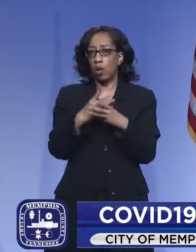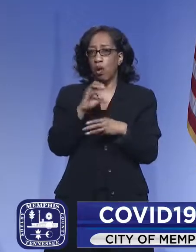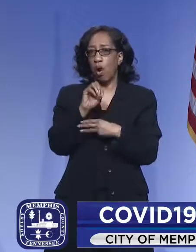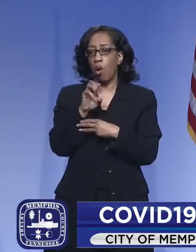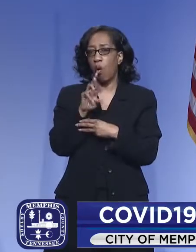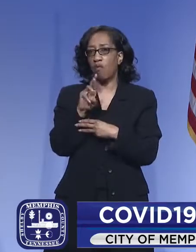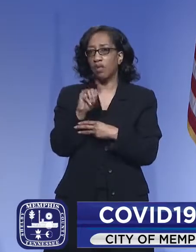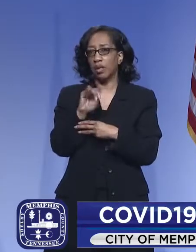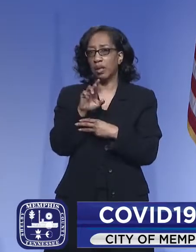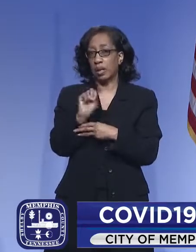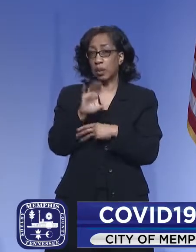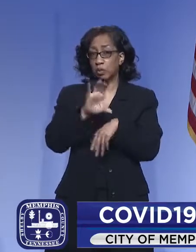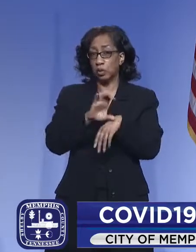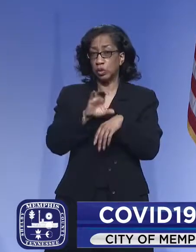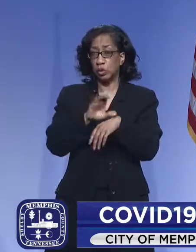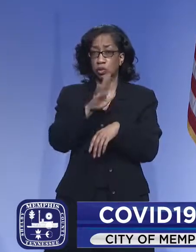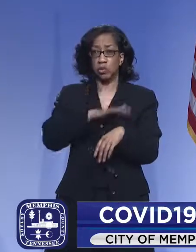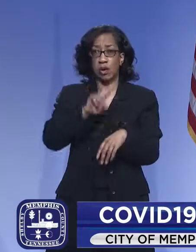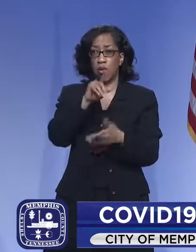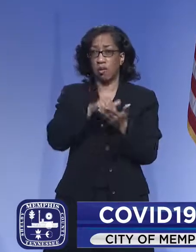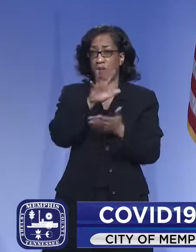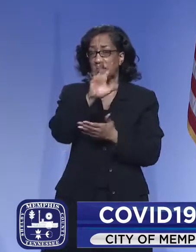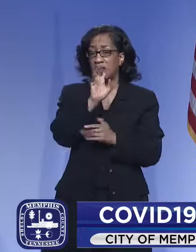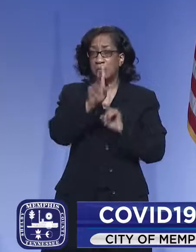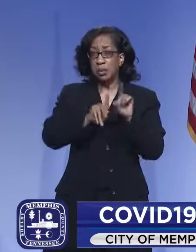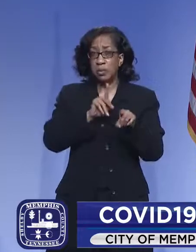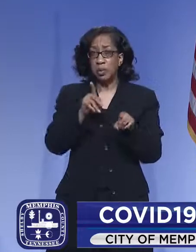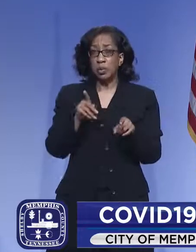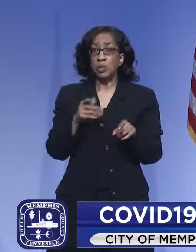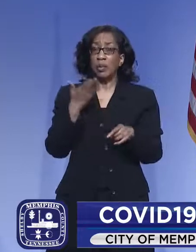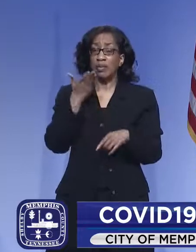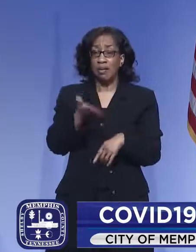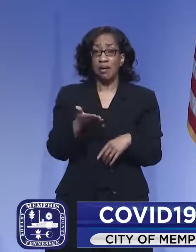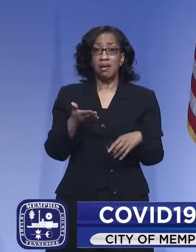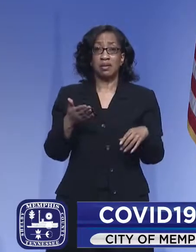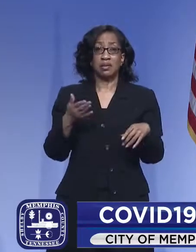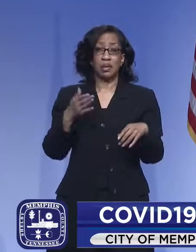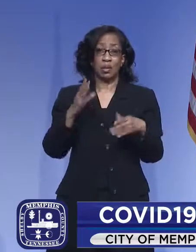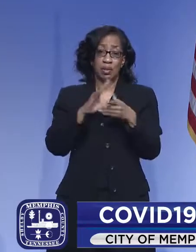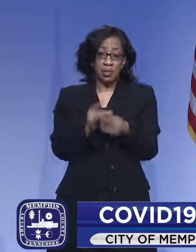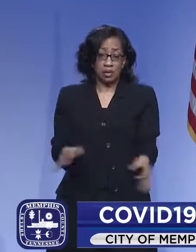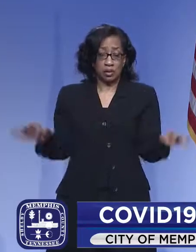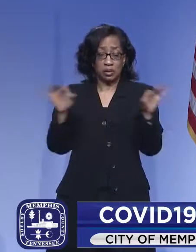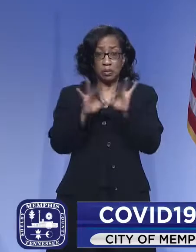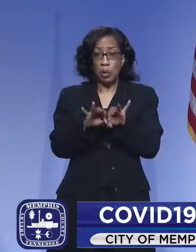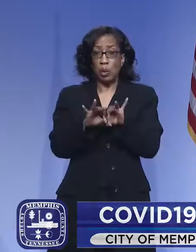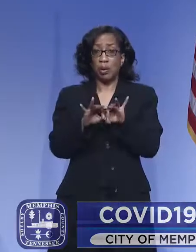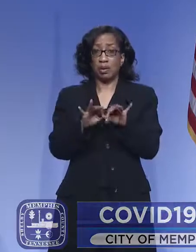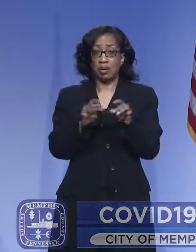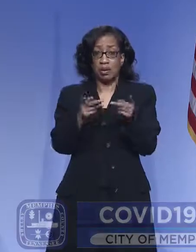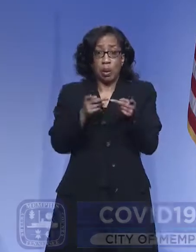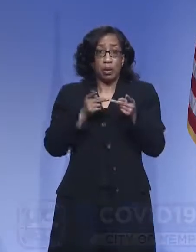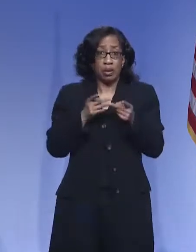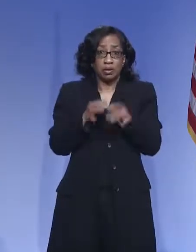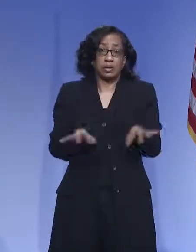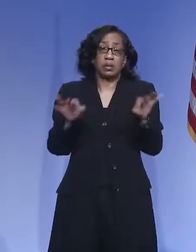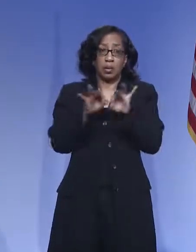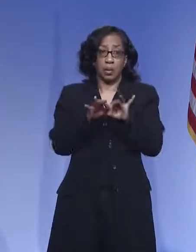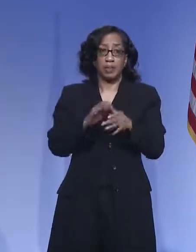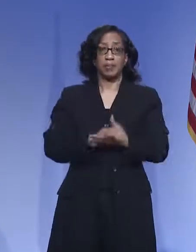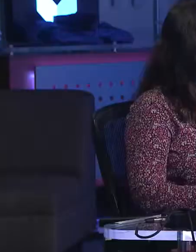important, the message is important, the location is important. And so we're trying to bring all those things together with our community-based